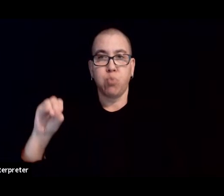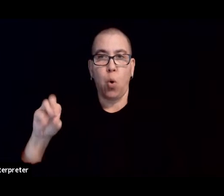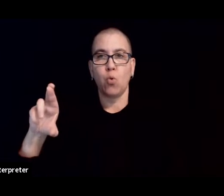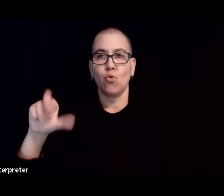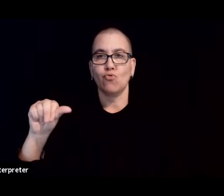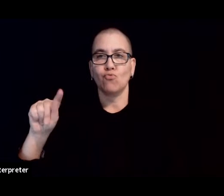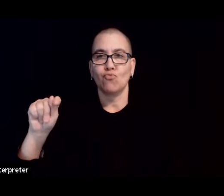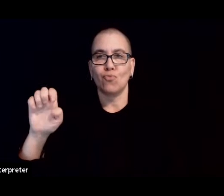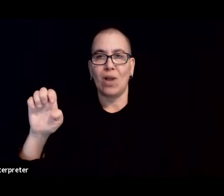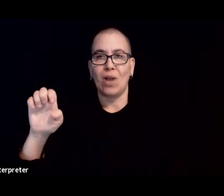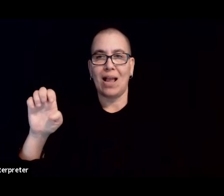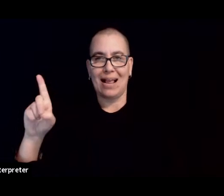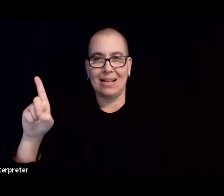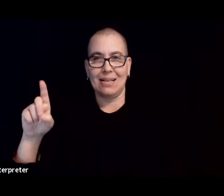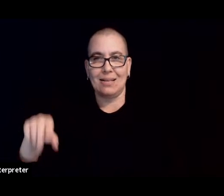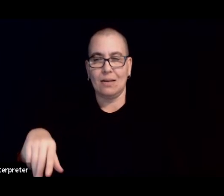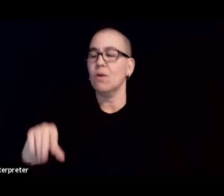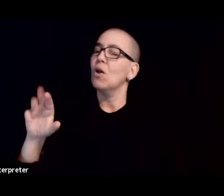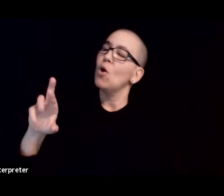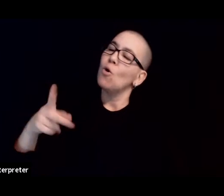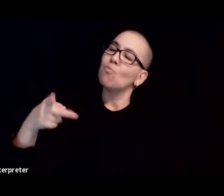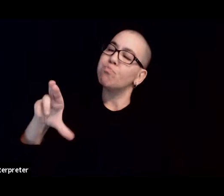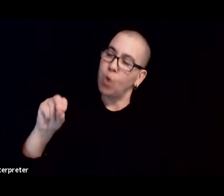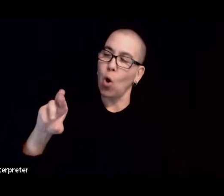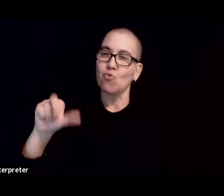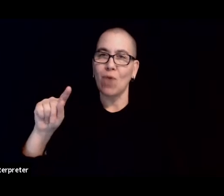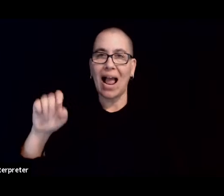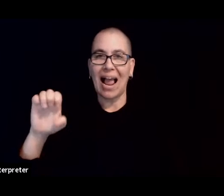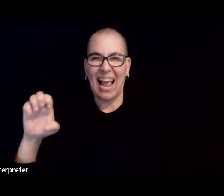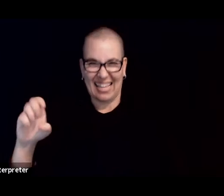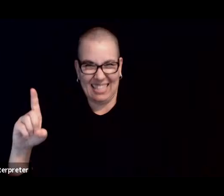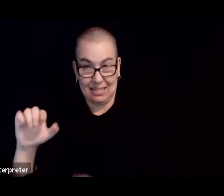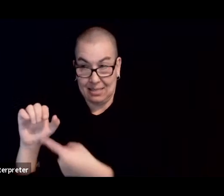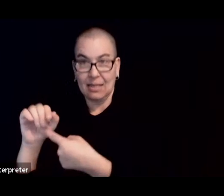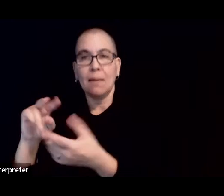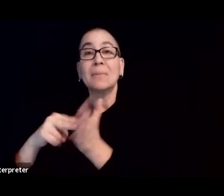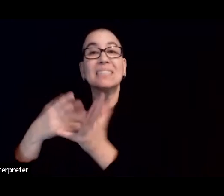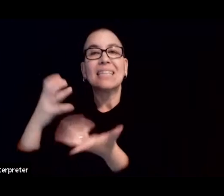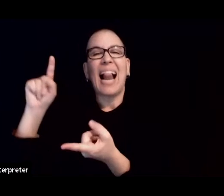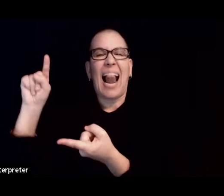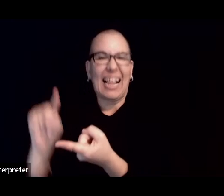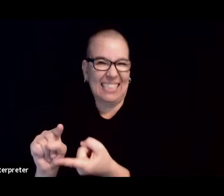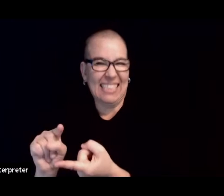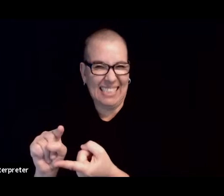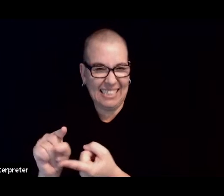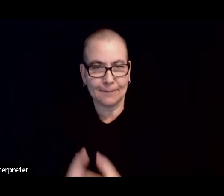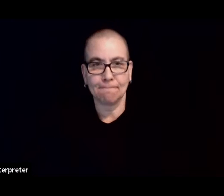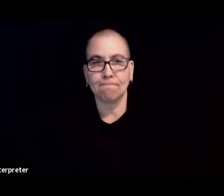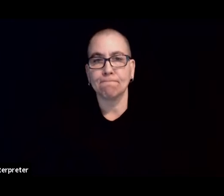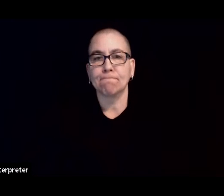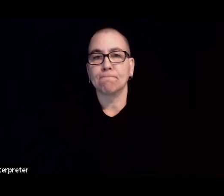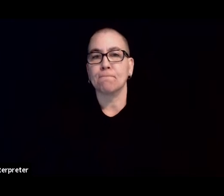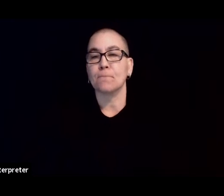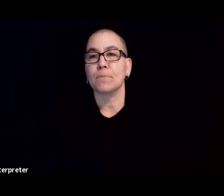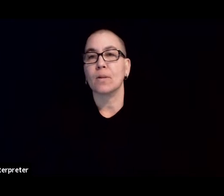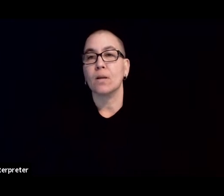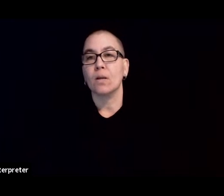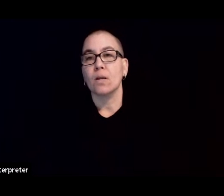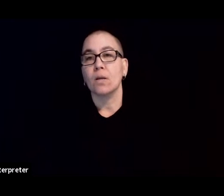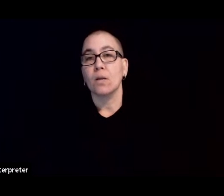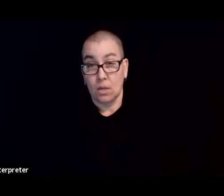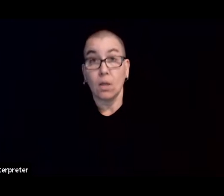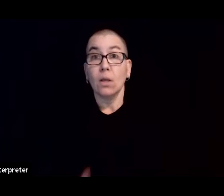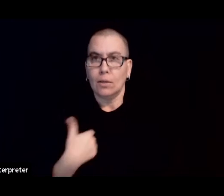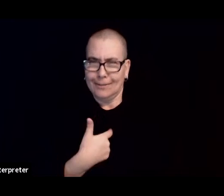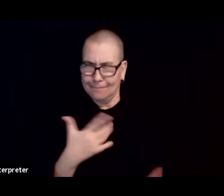And then 15% is allocated based on the social vulnerability index, which means that we look at what proportion of